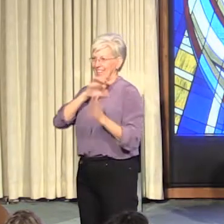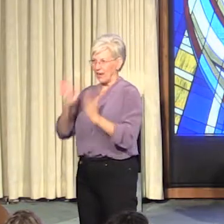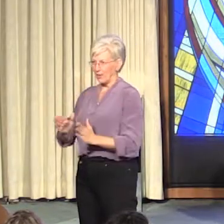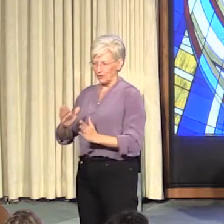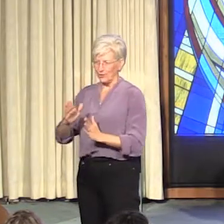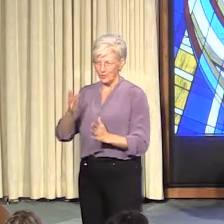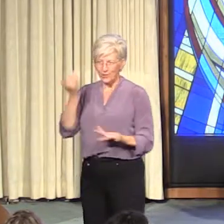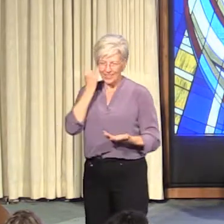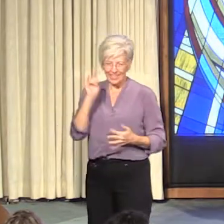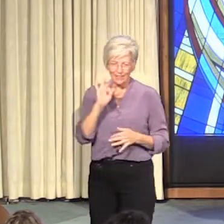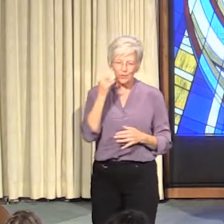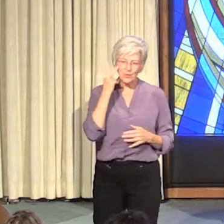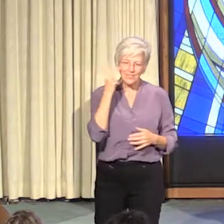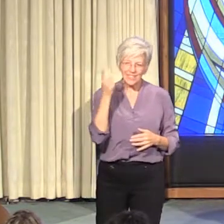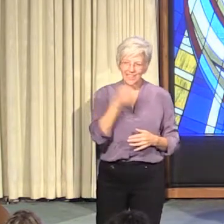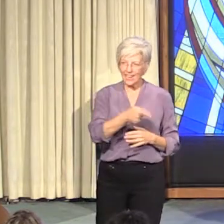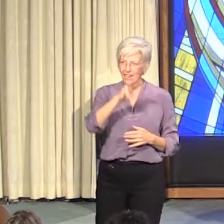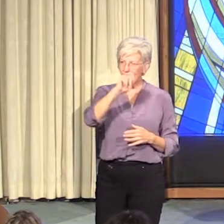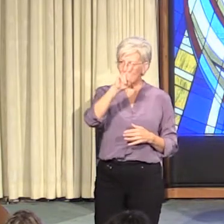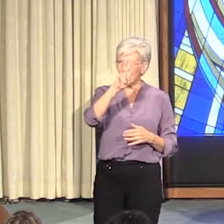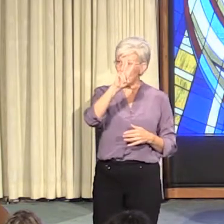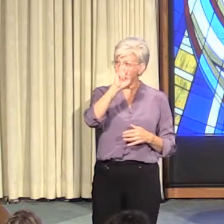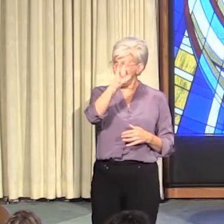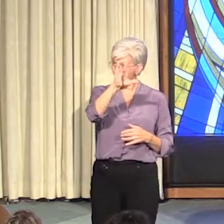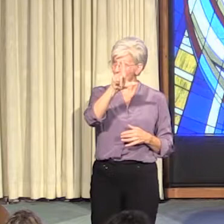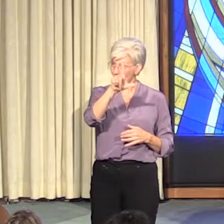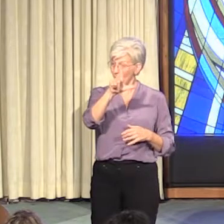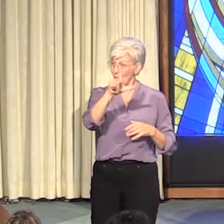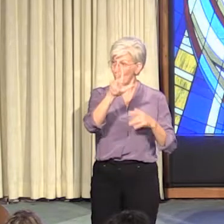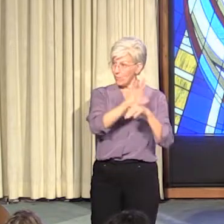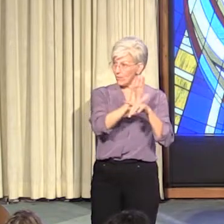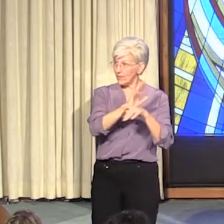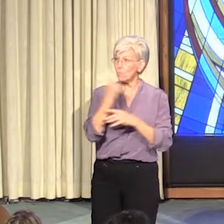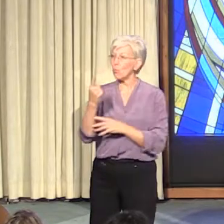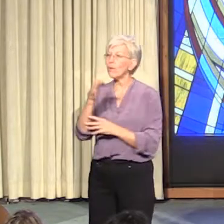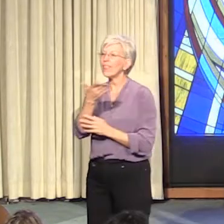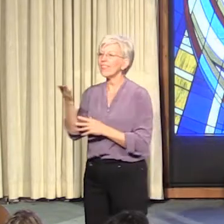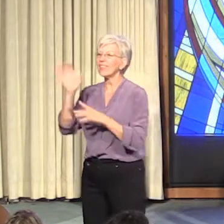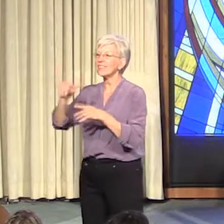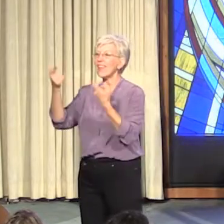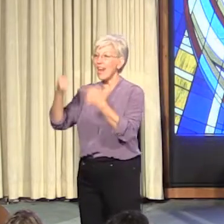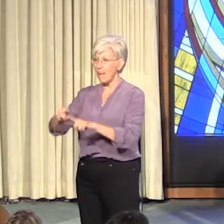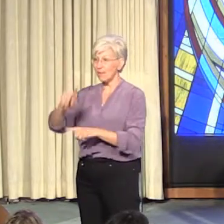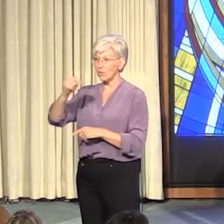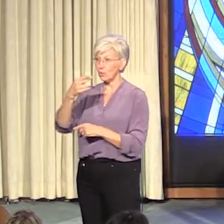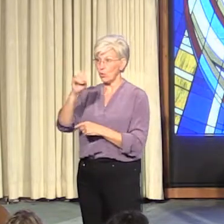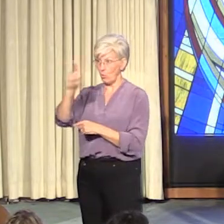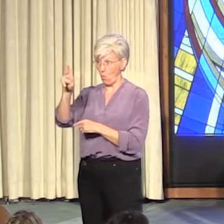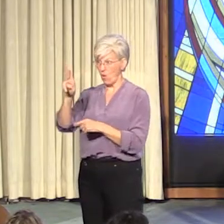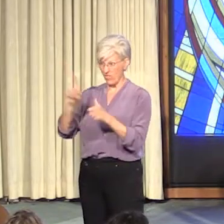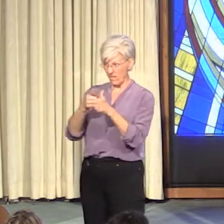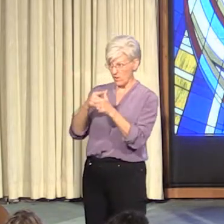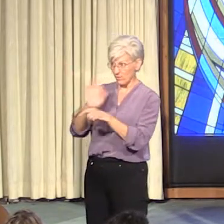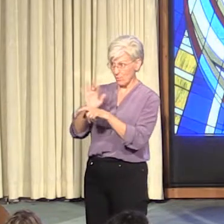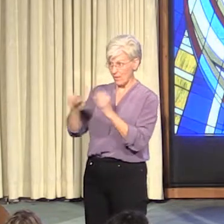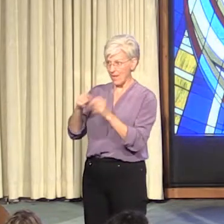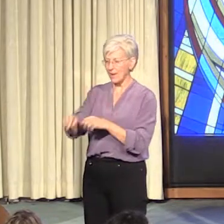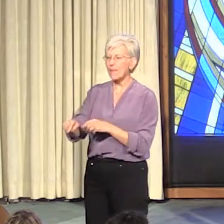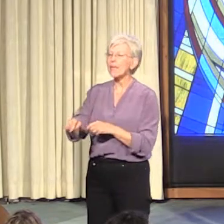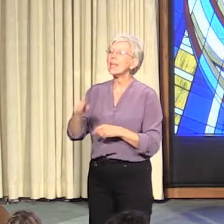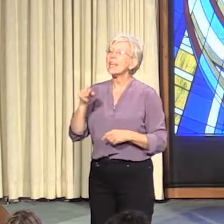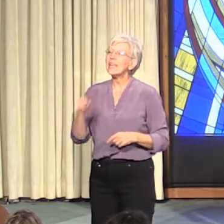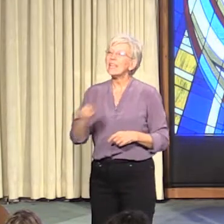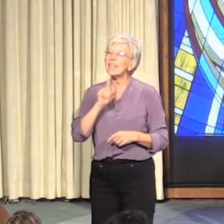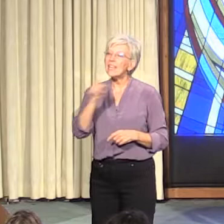Marvel movies, one of the things that happens to Thor in the movie, that's the first movie about him, is that he